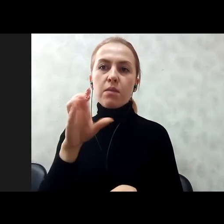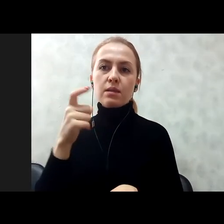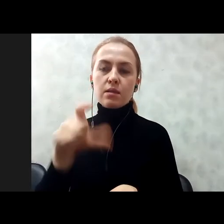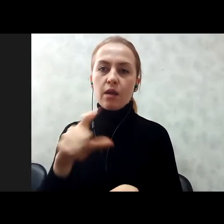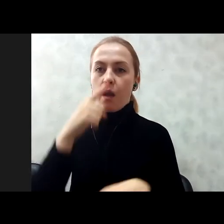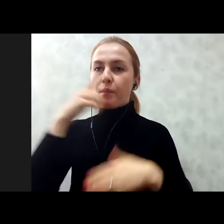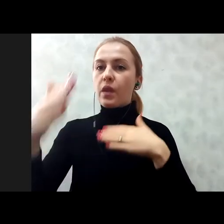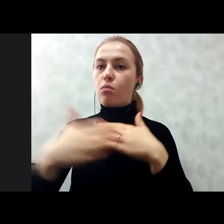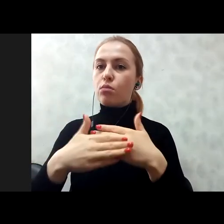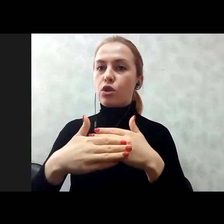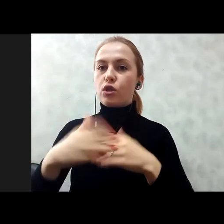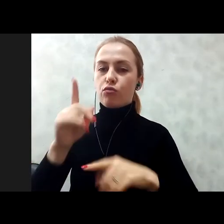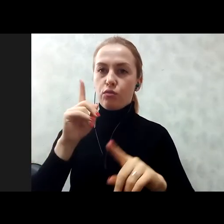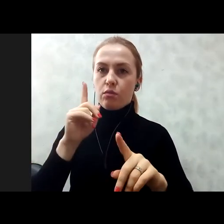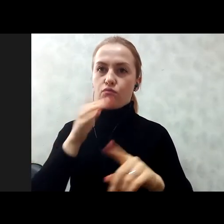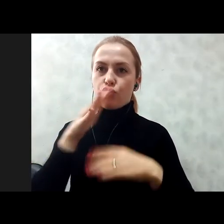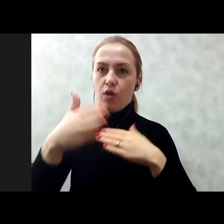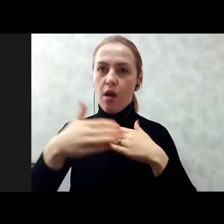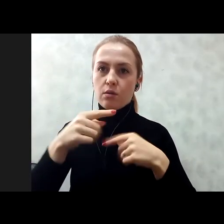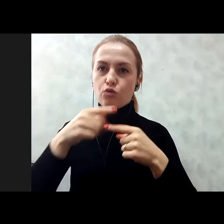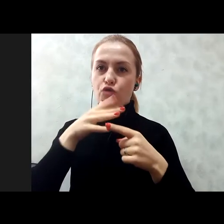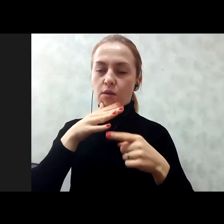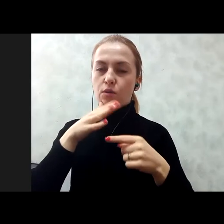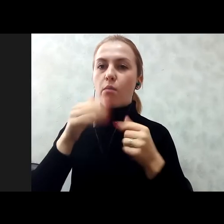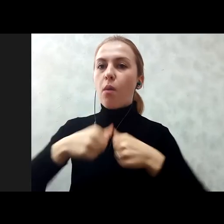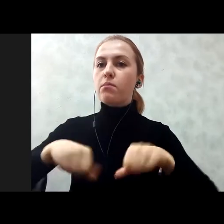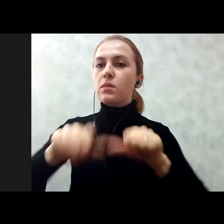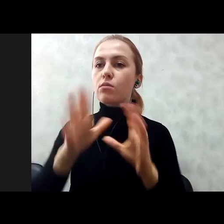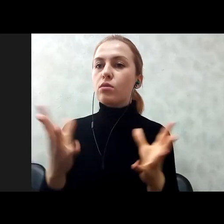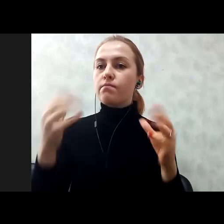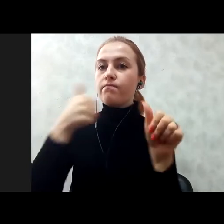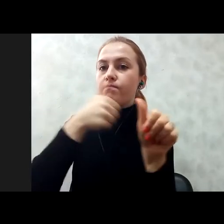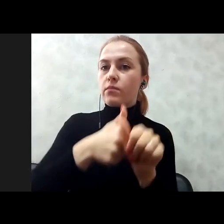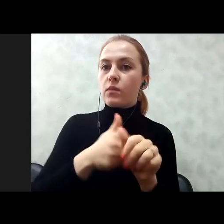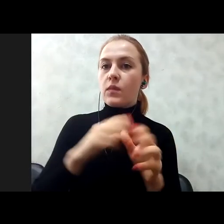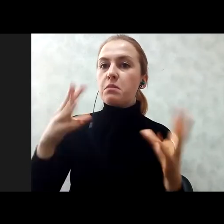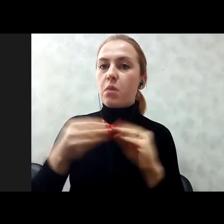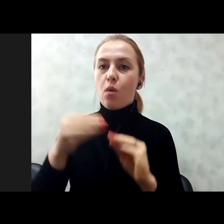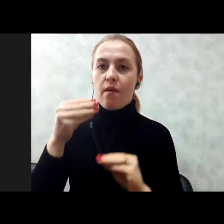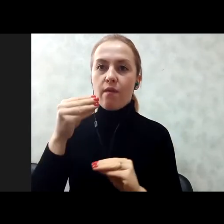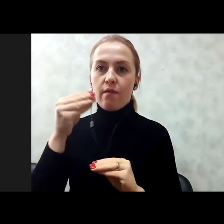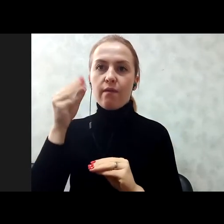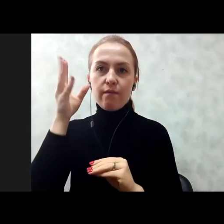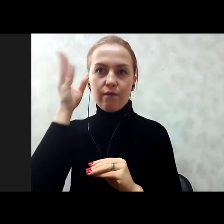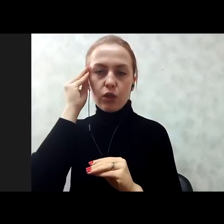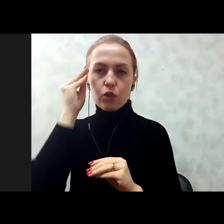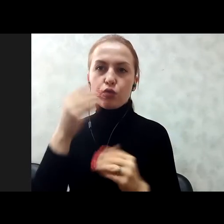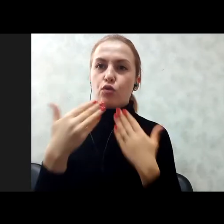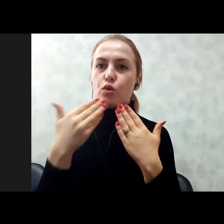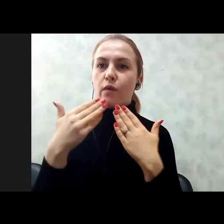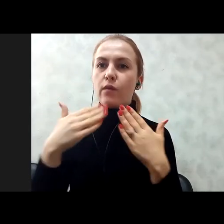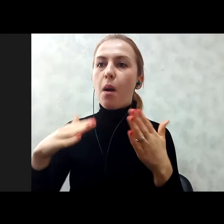OSCE Human Rights Department, we will participate in preparing